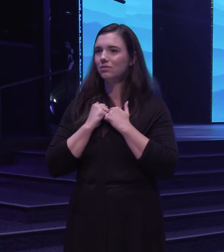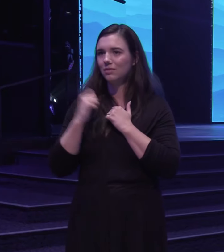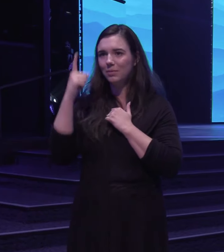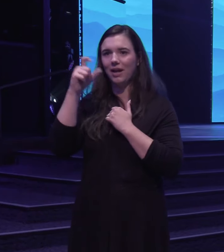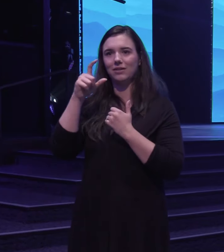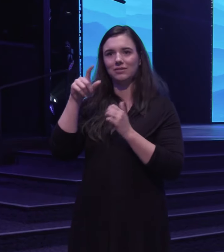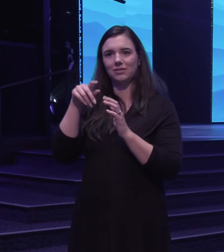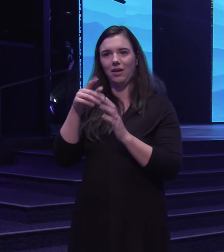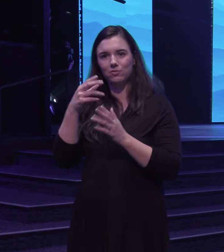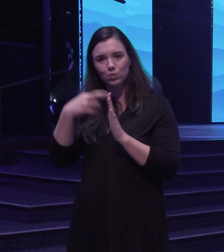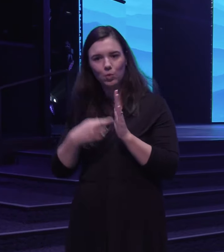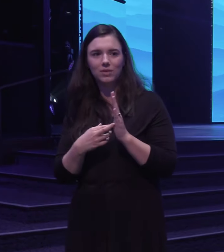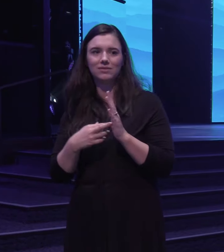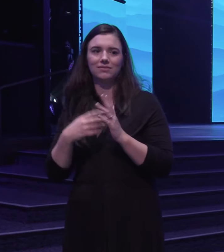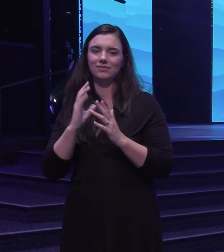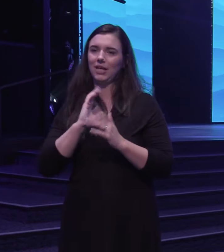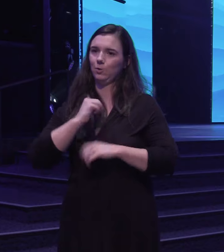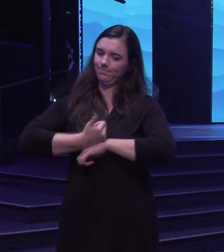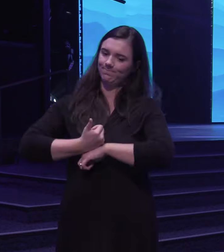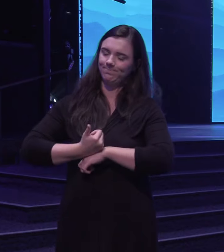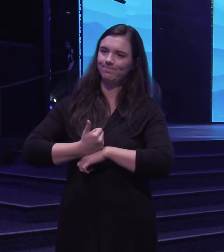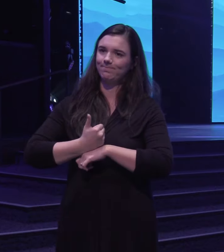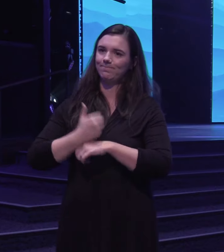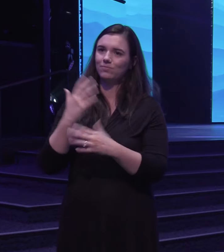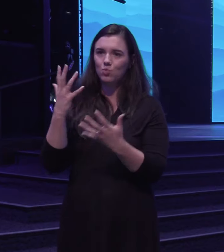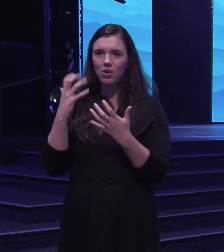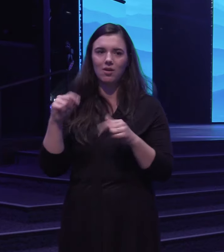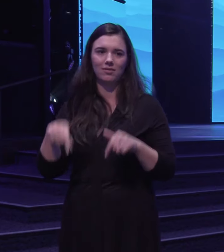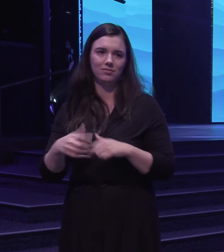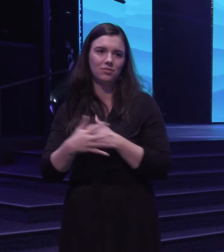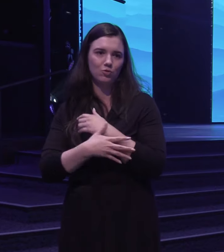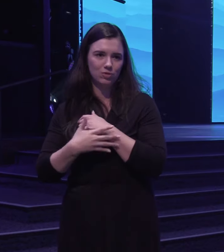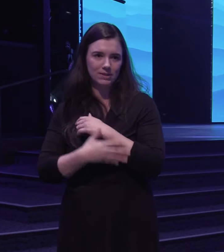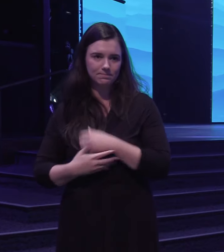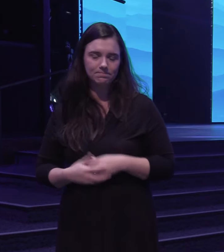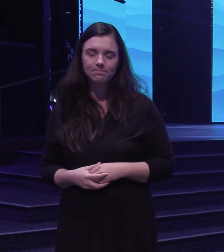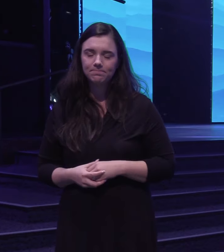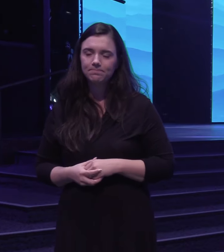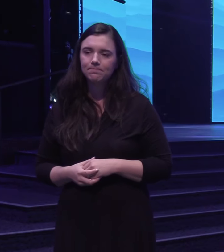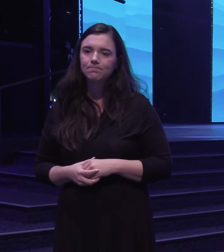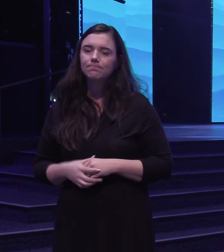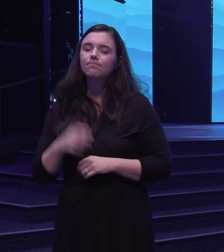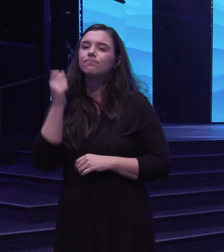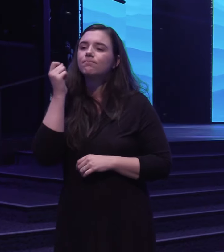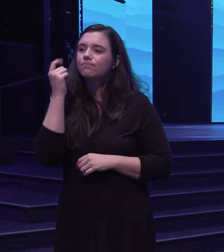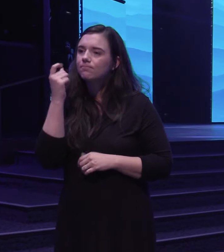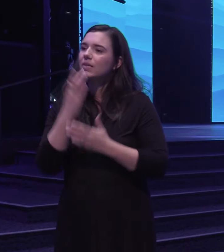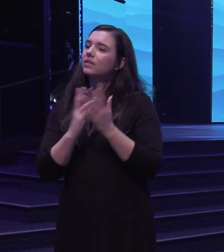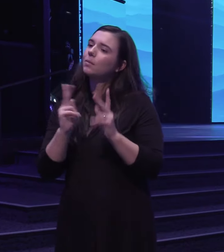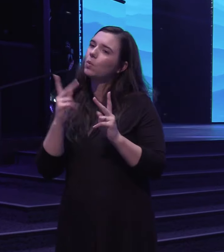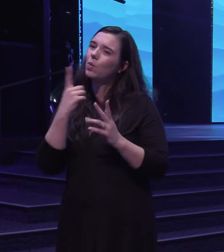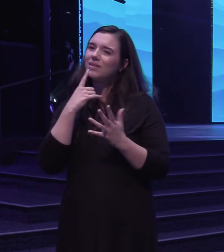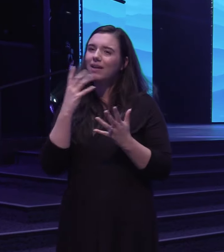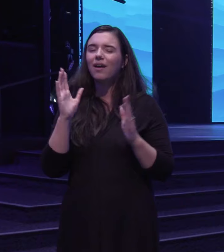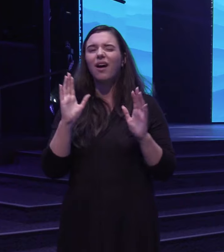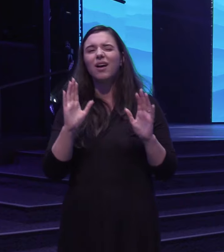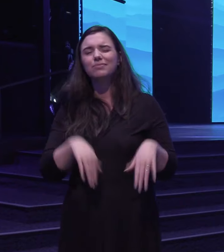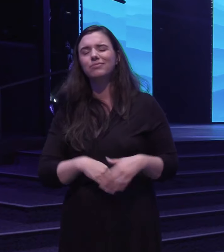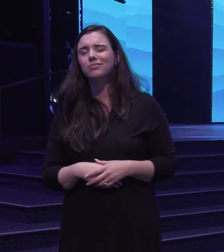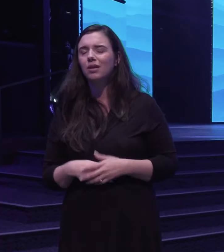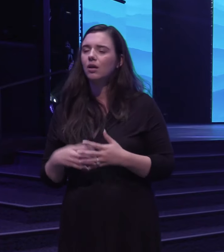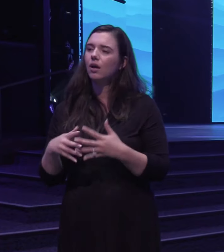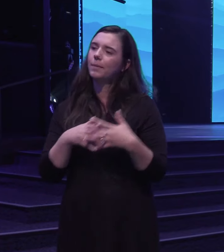those principles that we espoused. Now, there are some who want to say, "Oh no,